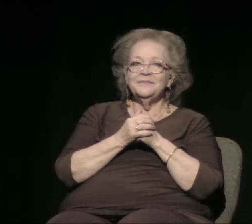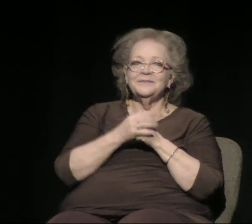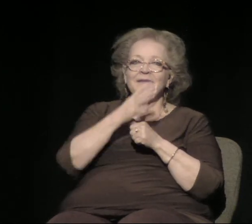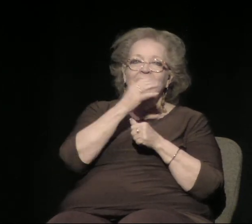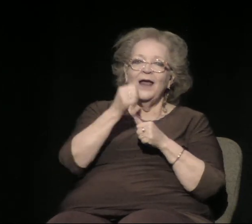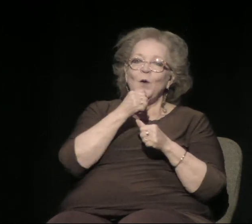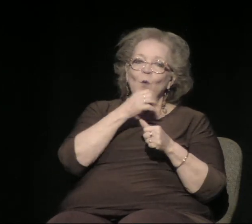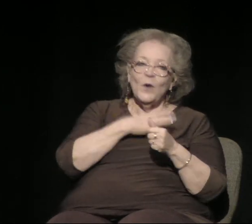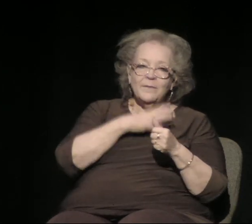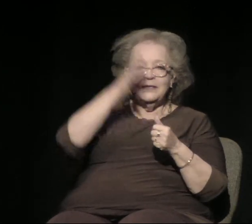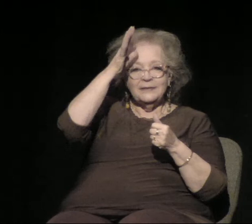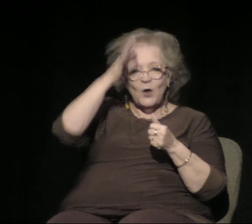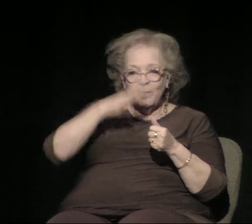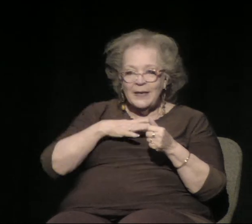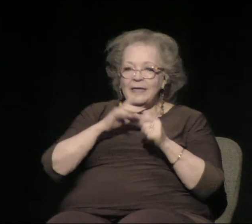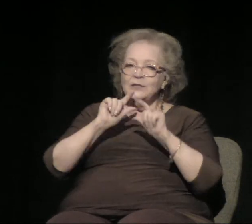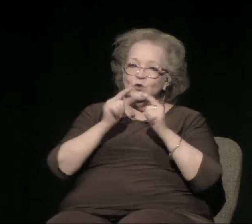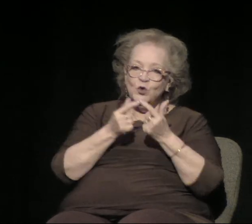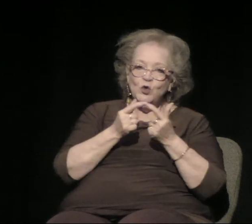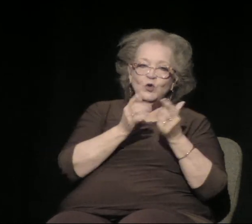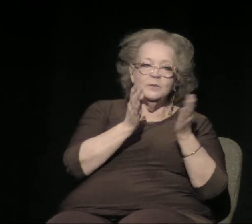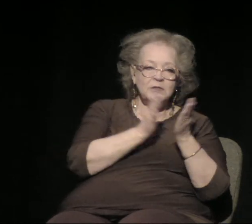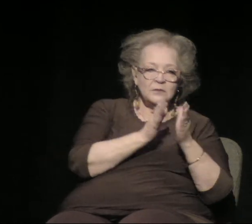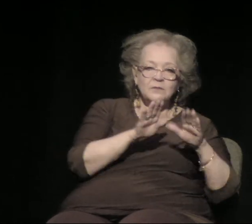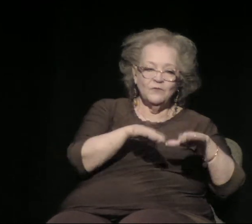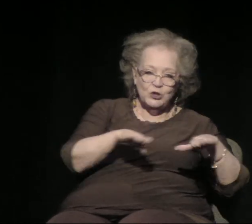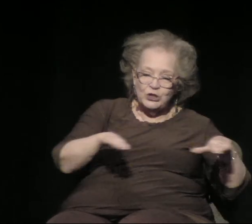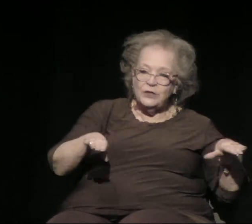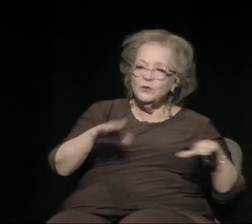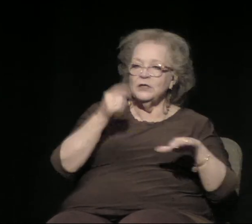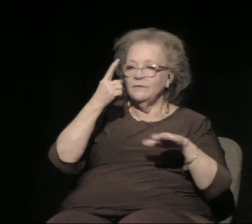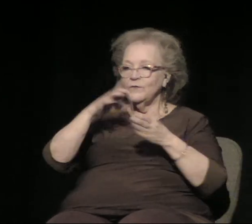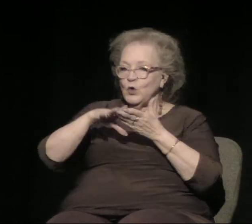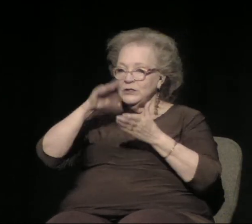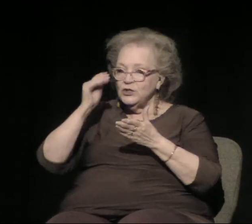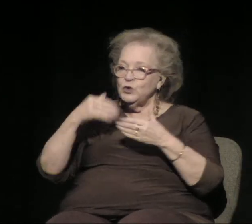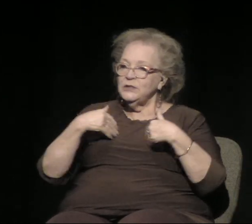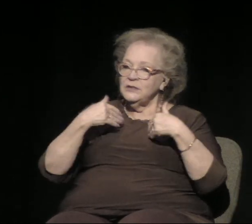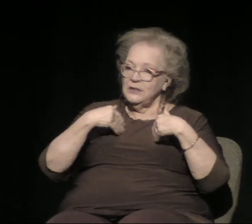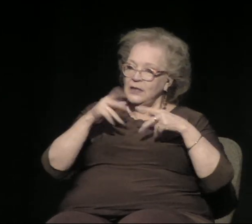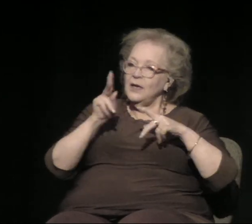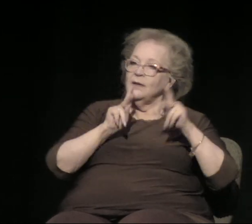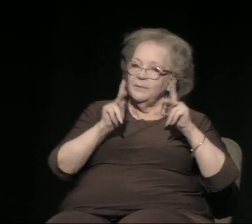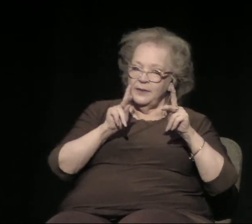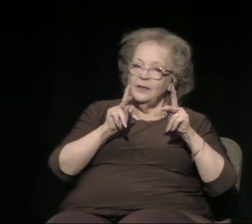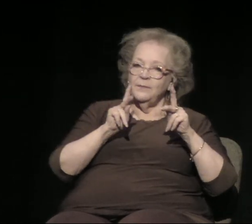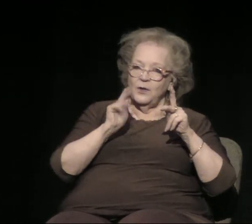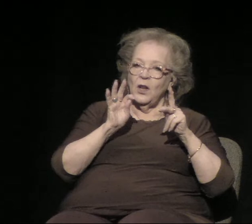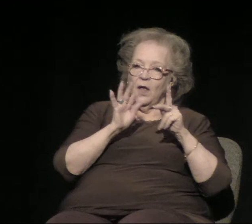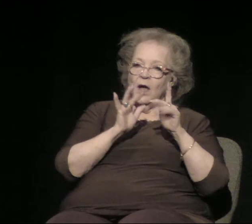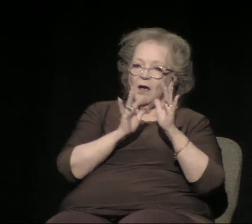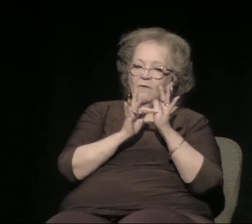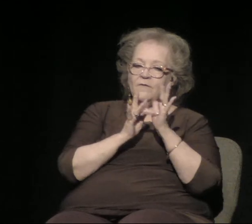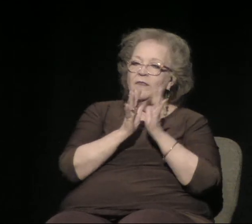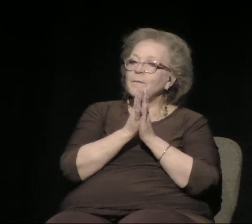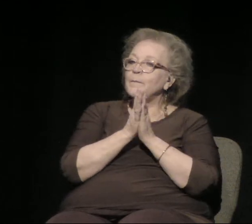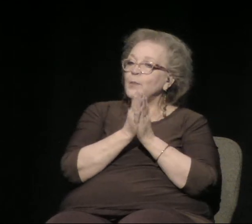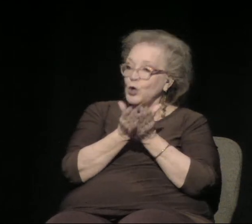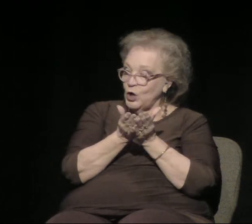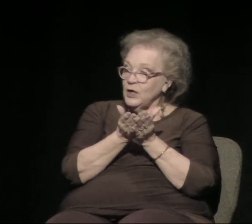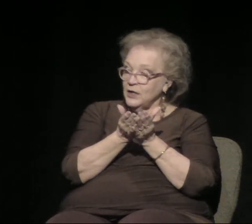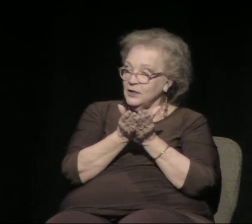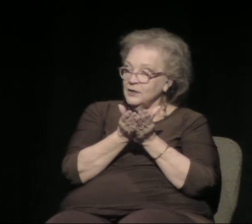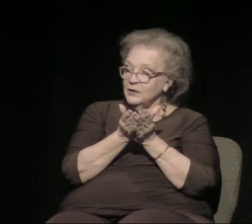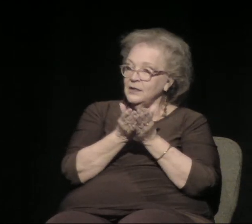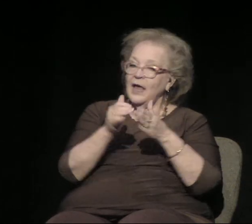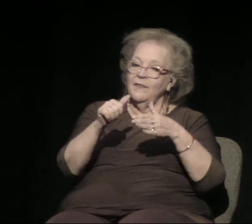or a women's group, we've got small groups studying the Bible for children and for students. We want you to be people of the book. And then we